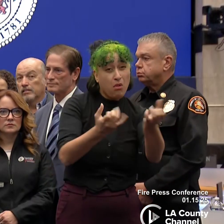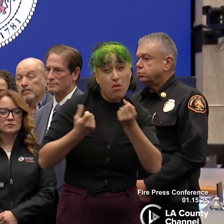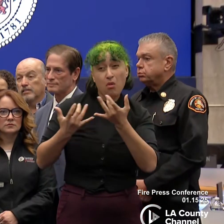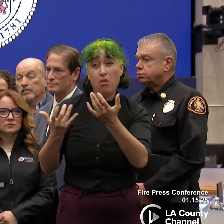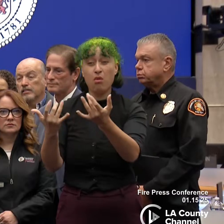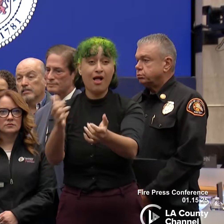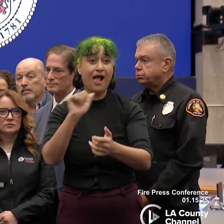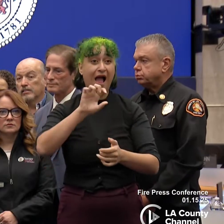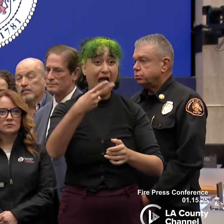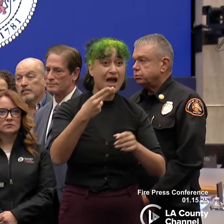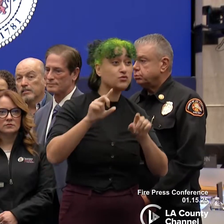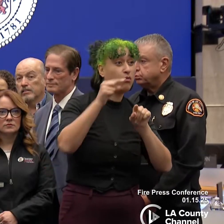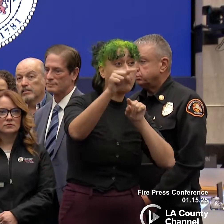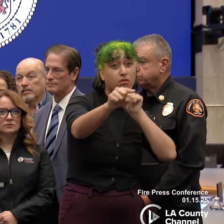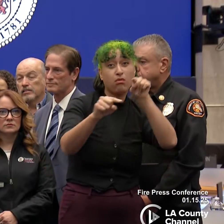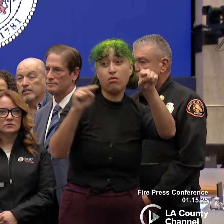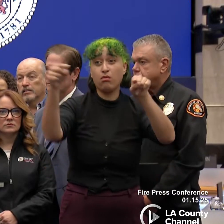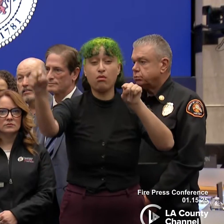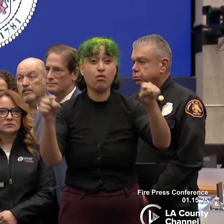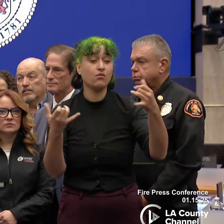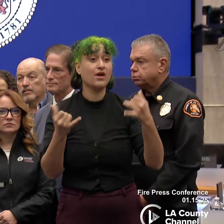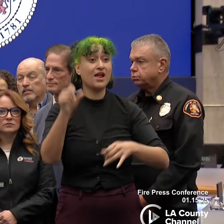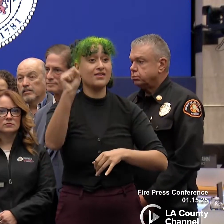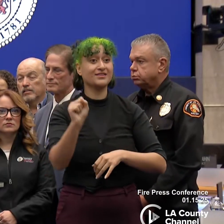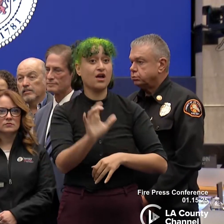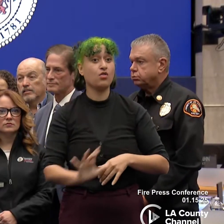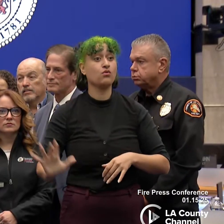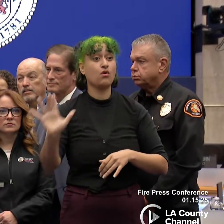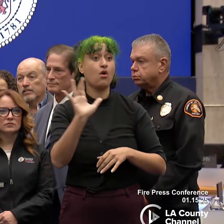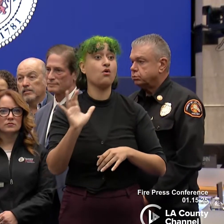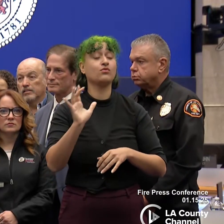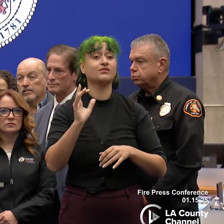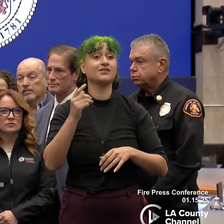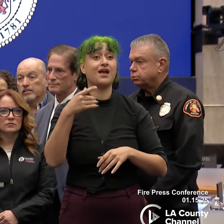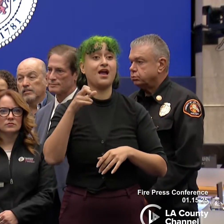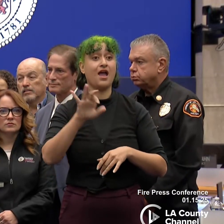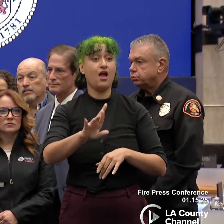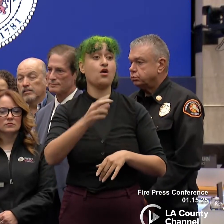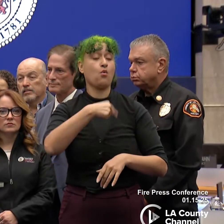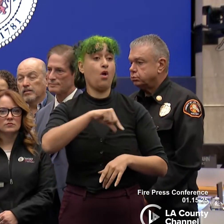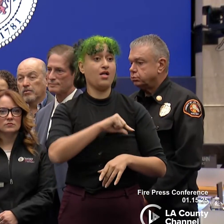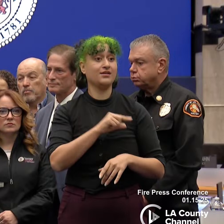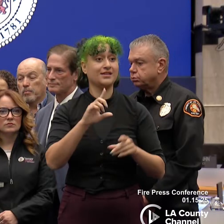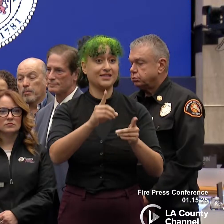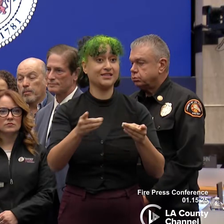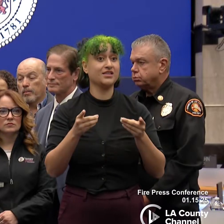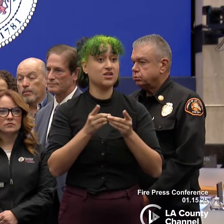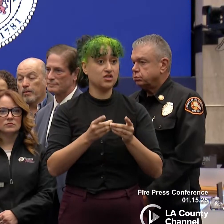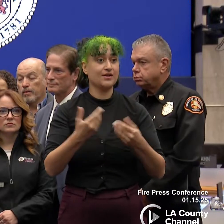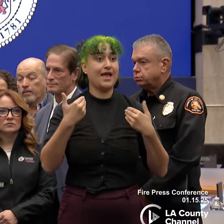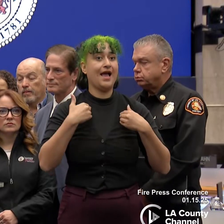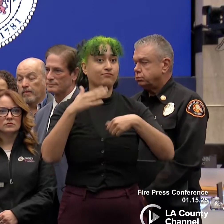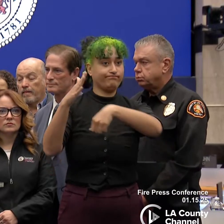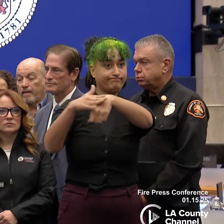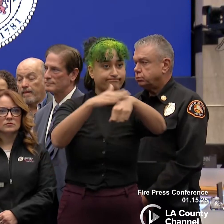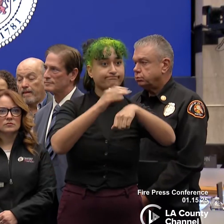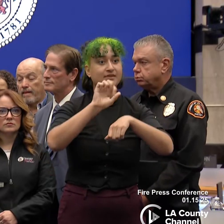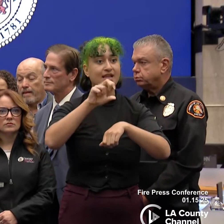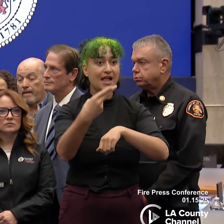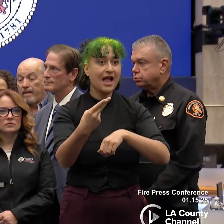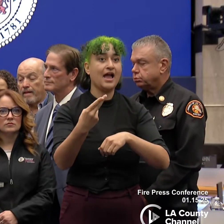ash. Currently, the South Coast Air Quality Management District has extended a windblown dust and ash advisory through this